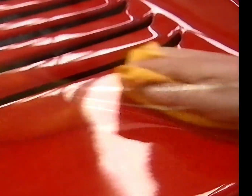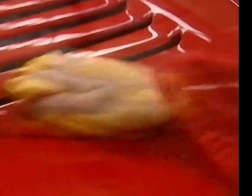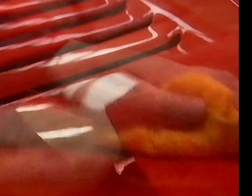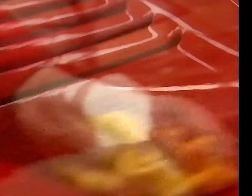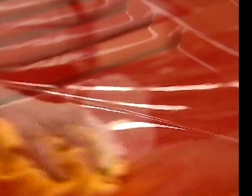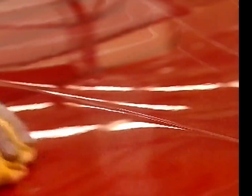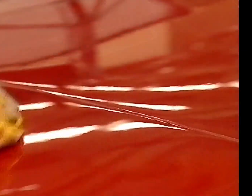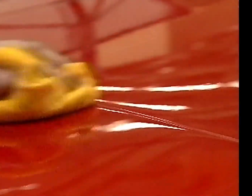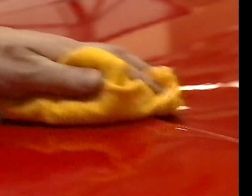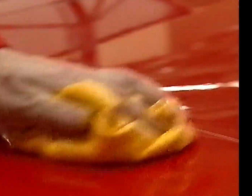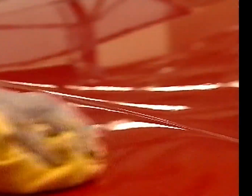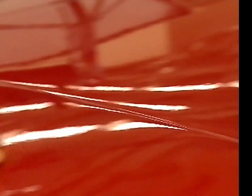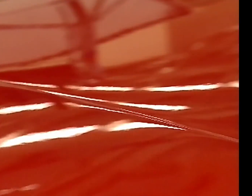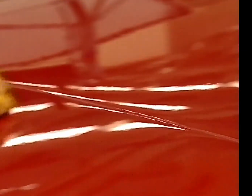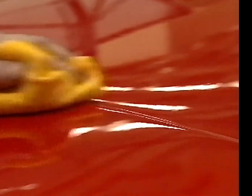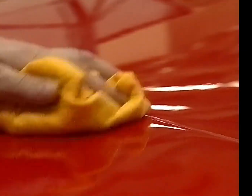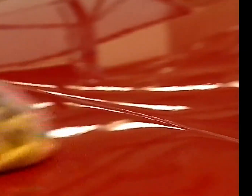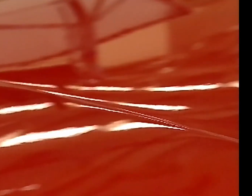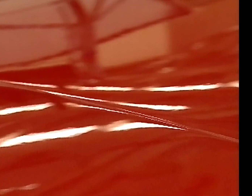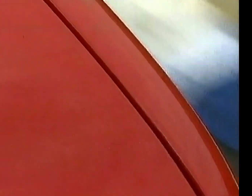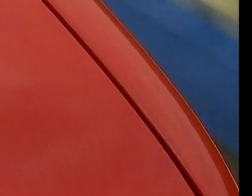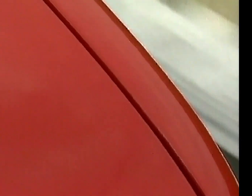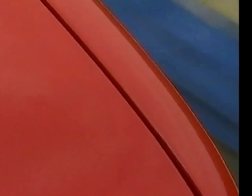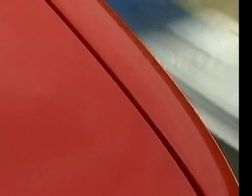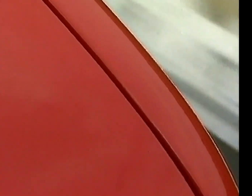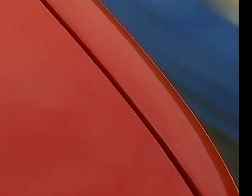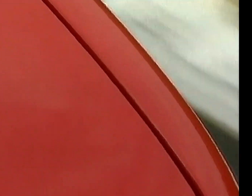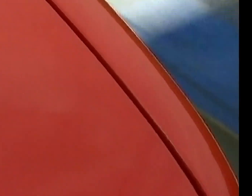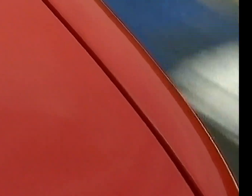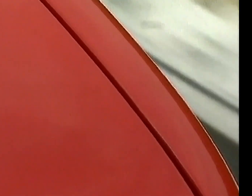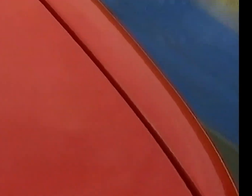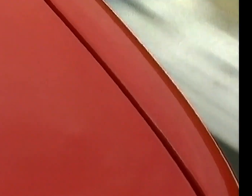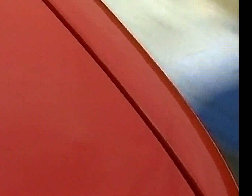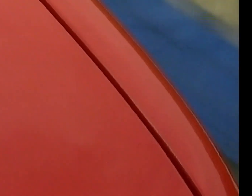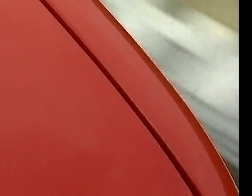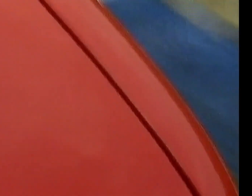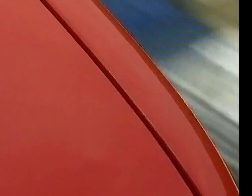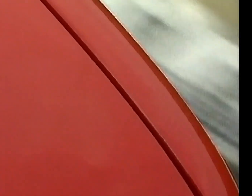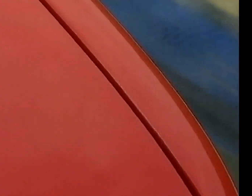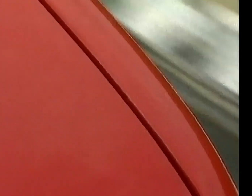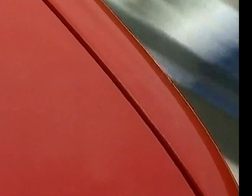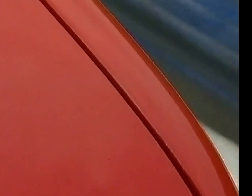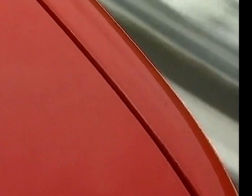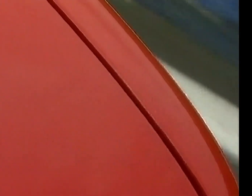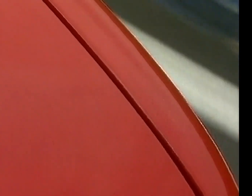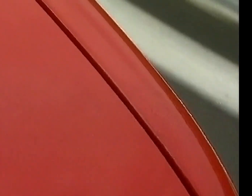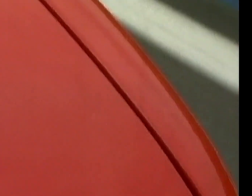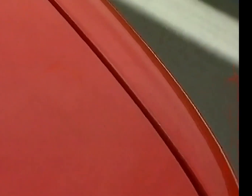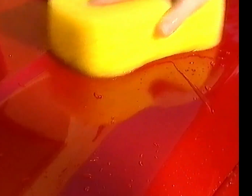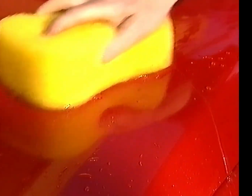its special, easy-to-apply, non-stick formula means that dirt and grease find it hard to get a grip, making washing